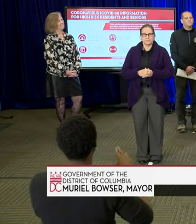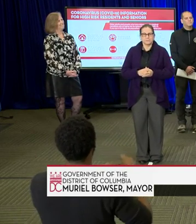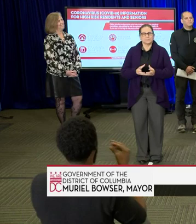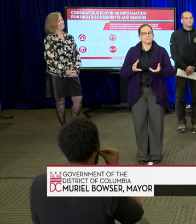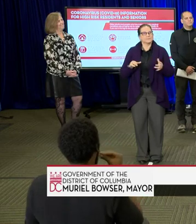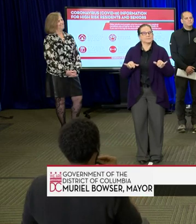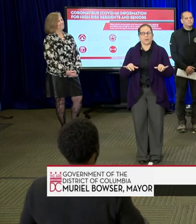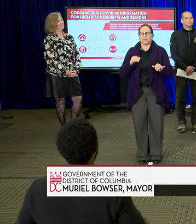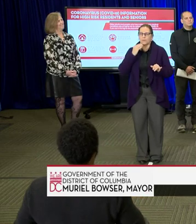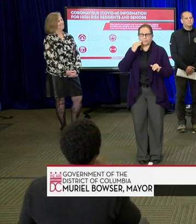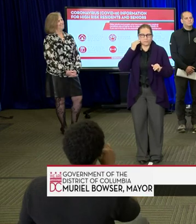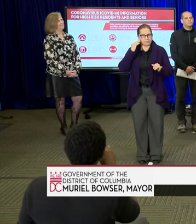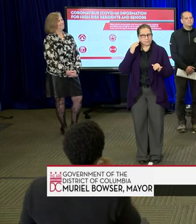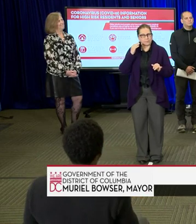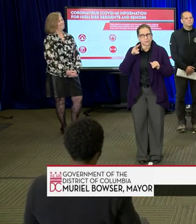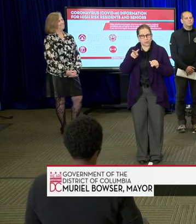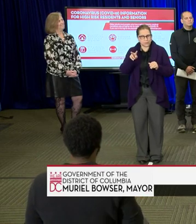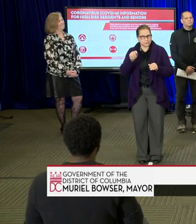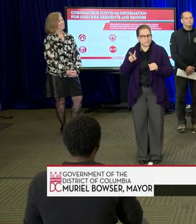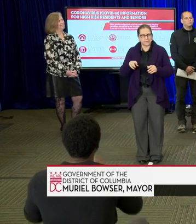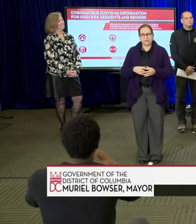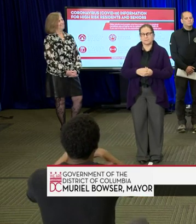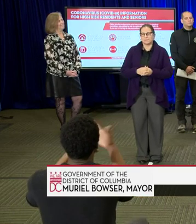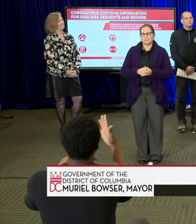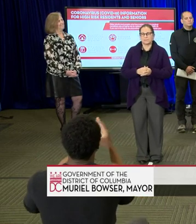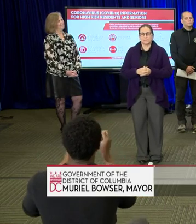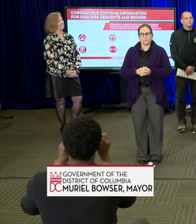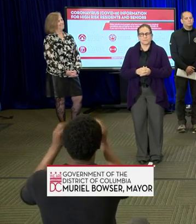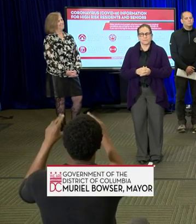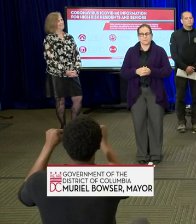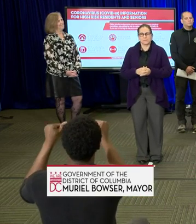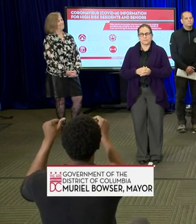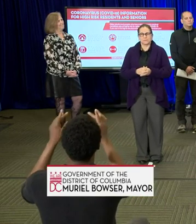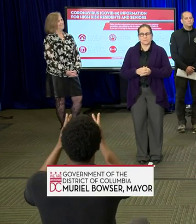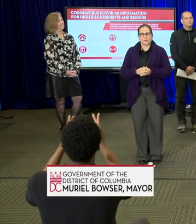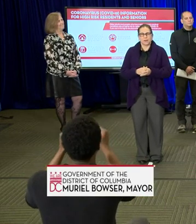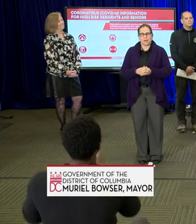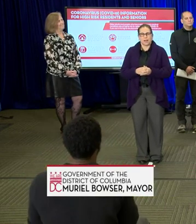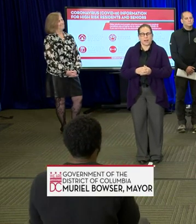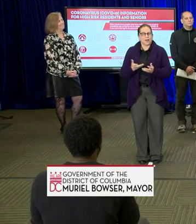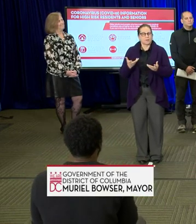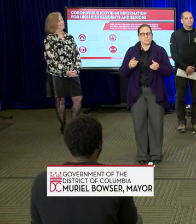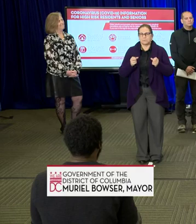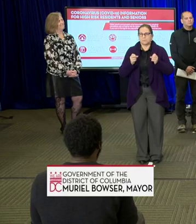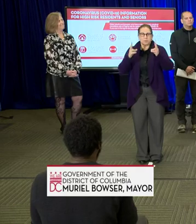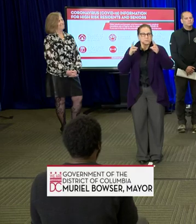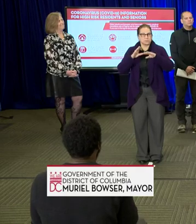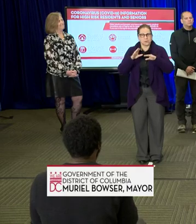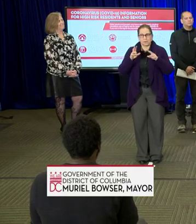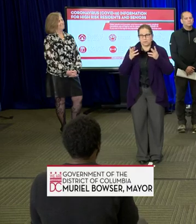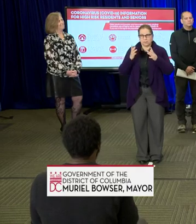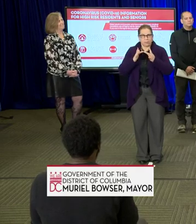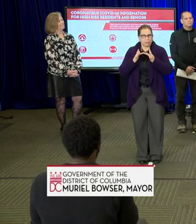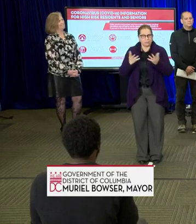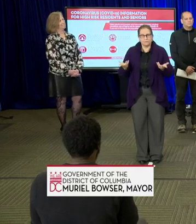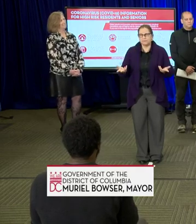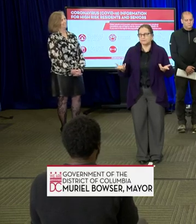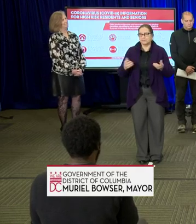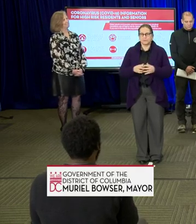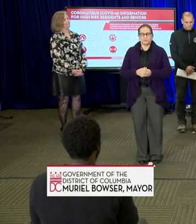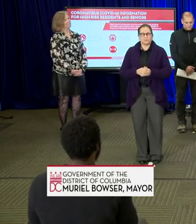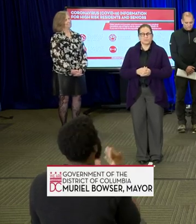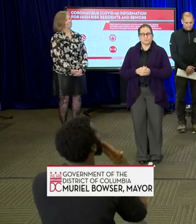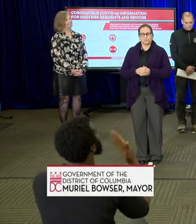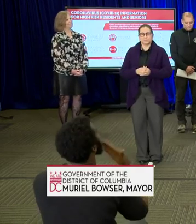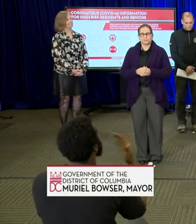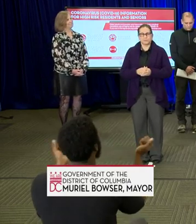Park Service have put on the internet this year. I also want to thank all of our local businesses